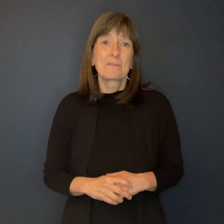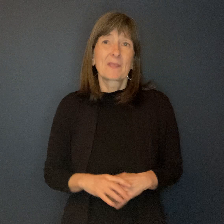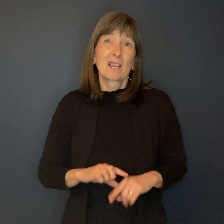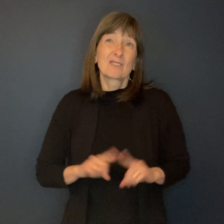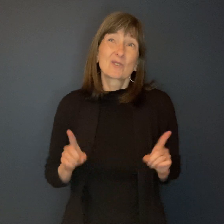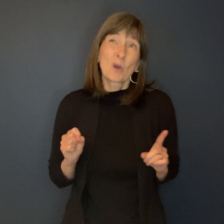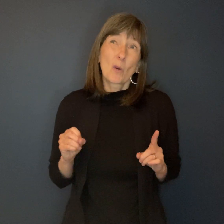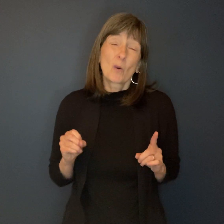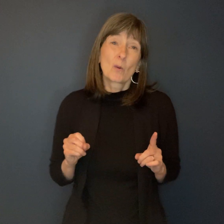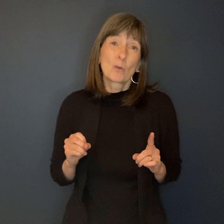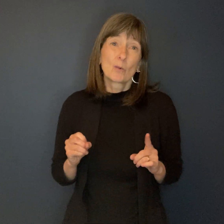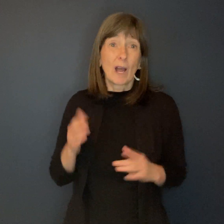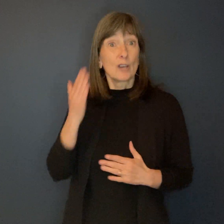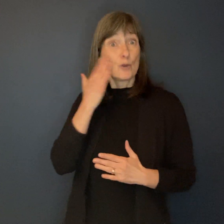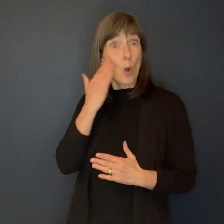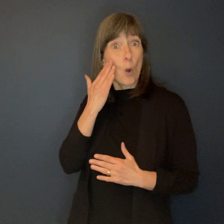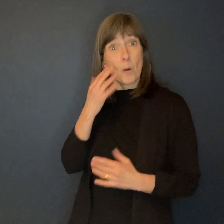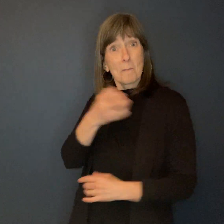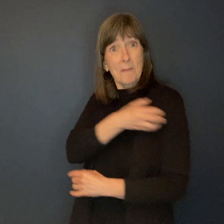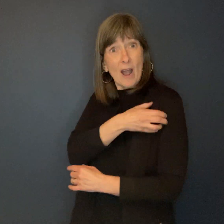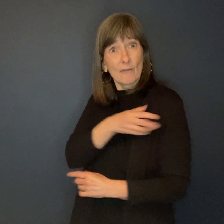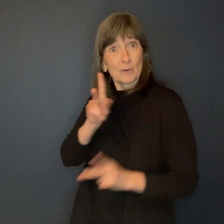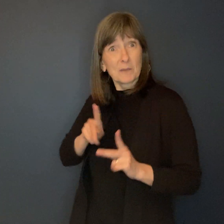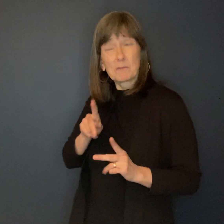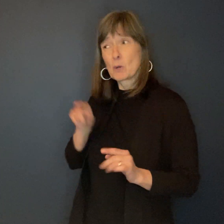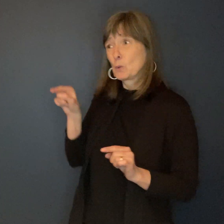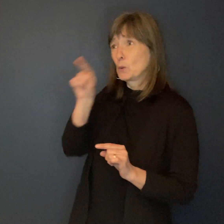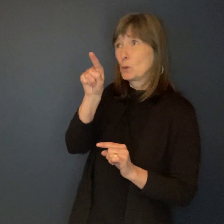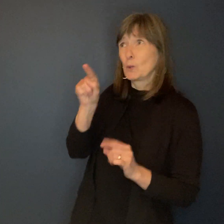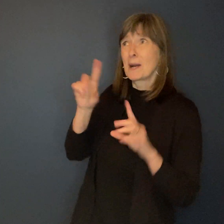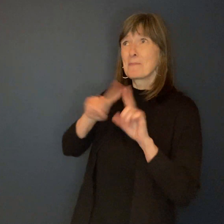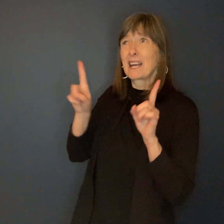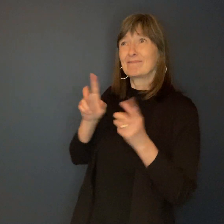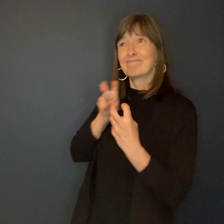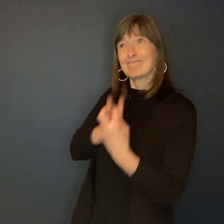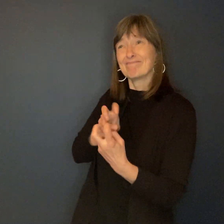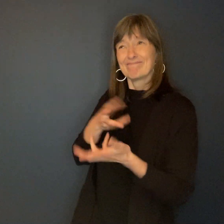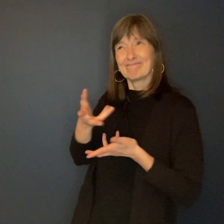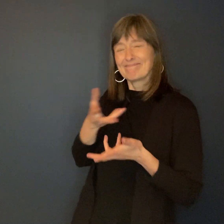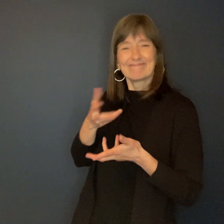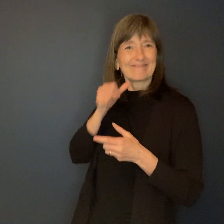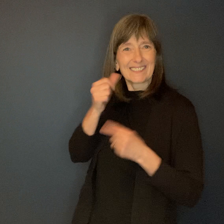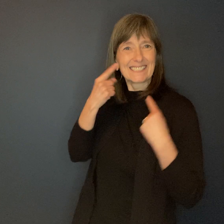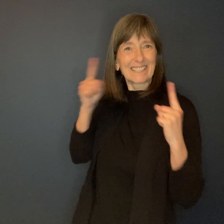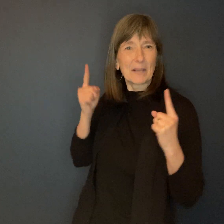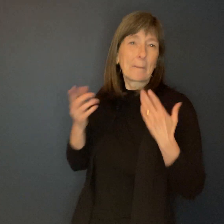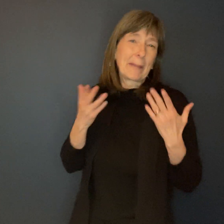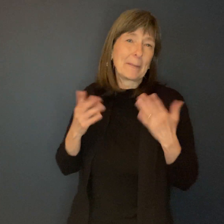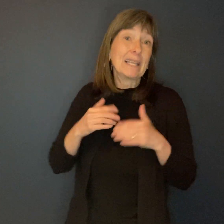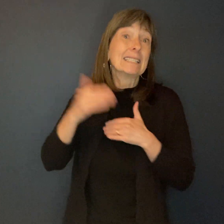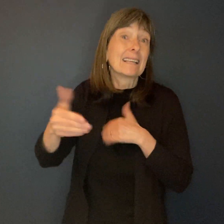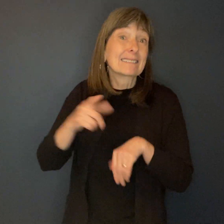great. Next time we'll start with the janitor. Yeah, might be a more effective strategy in some cases. Yeah. Fair